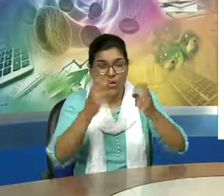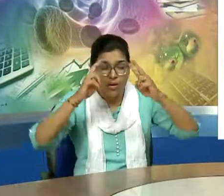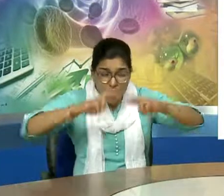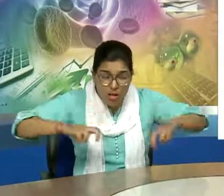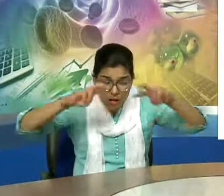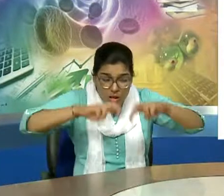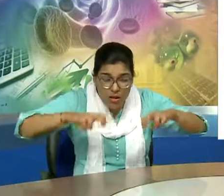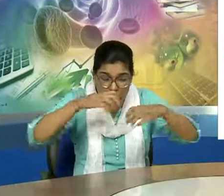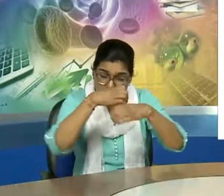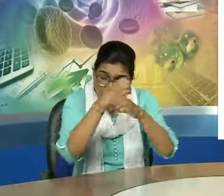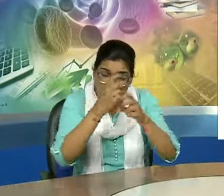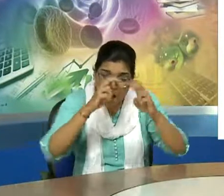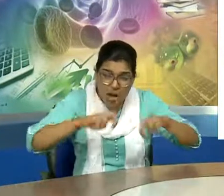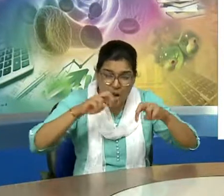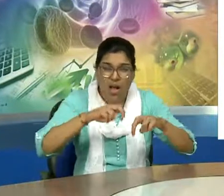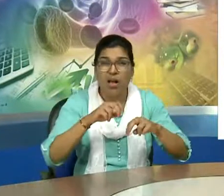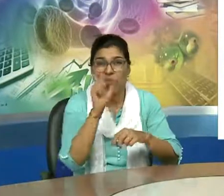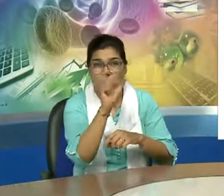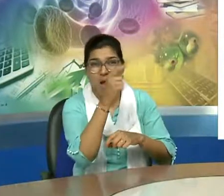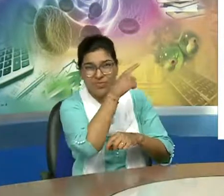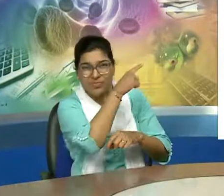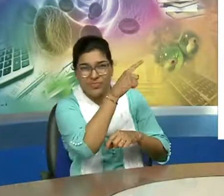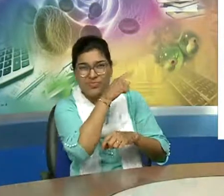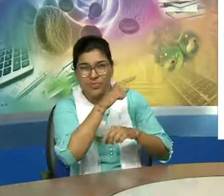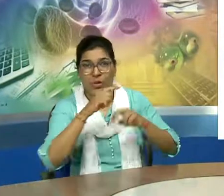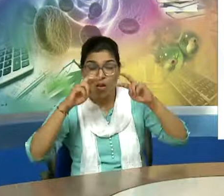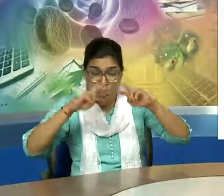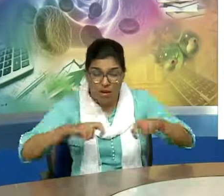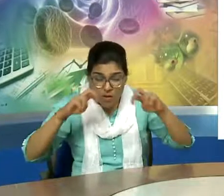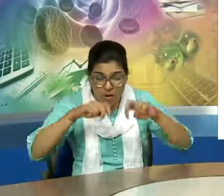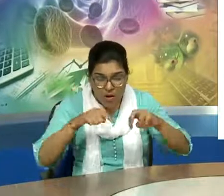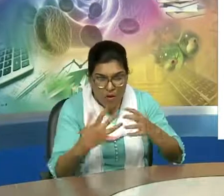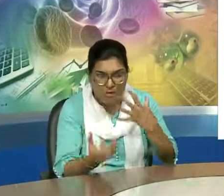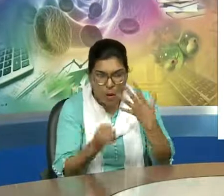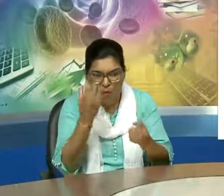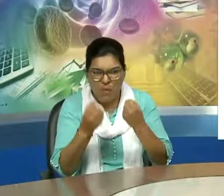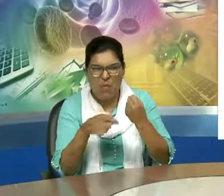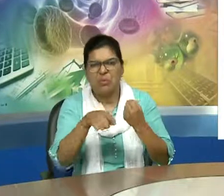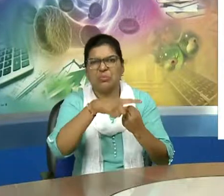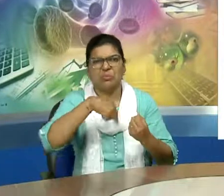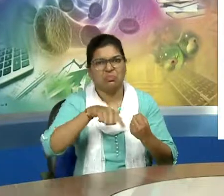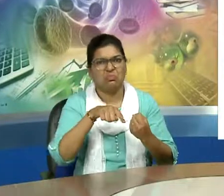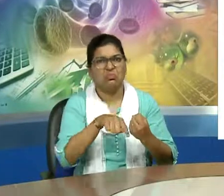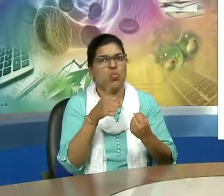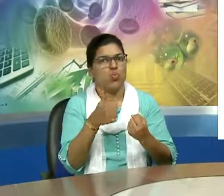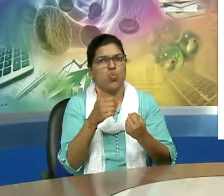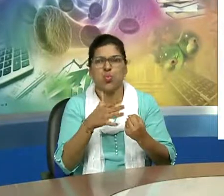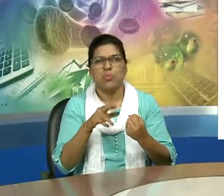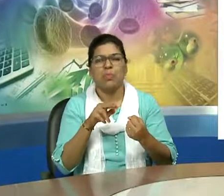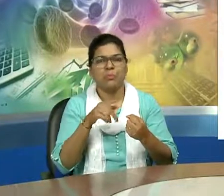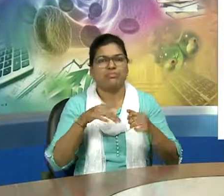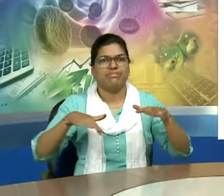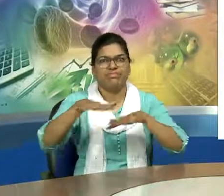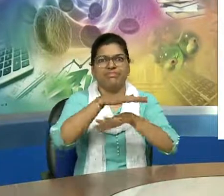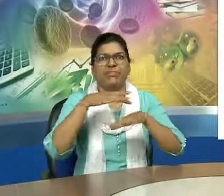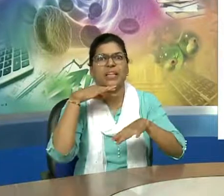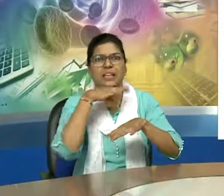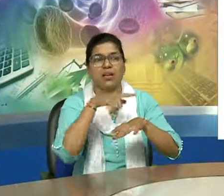from the formation of soluble monomethyl 1 mercury and